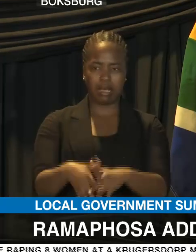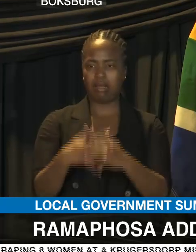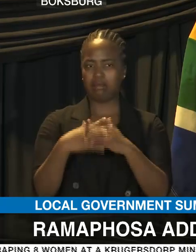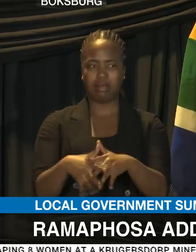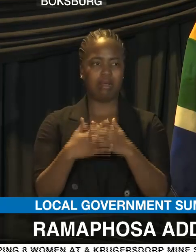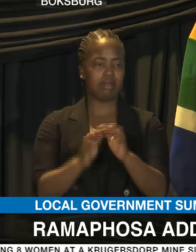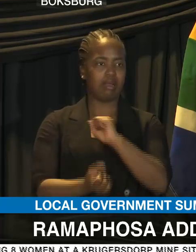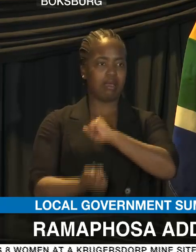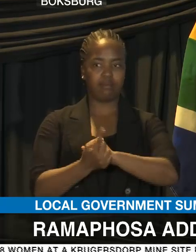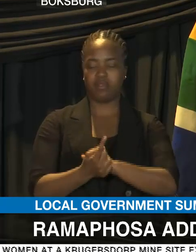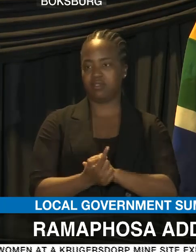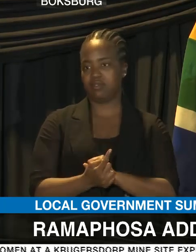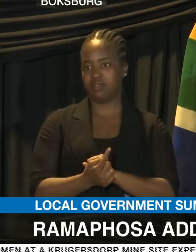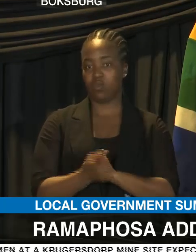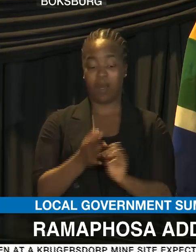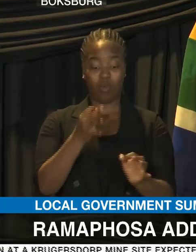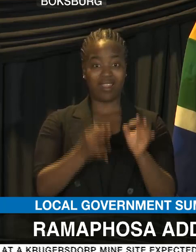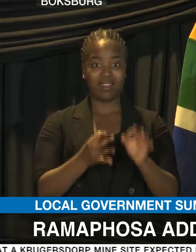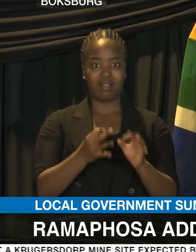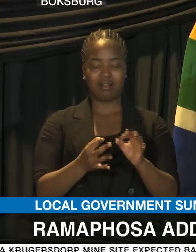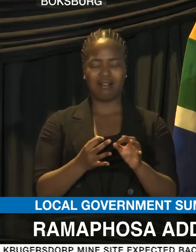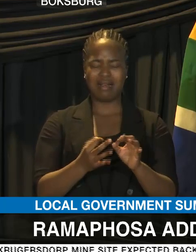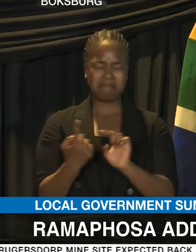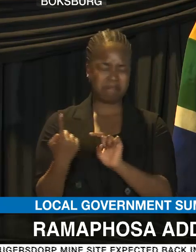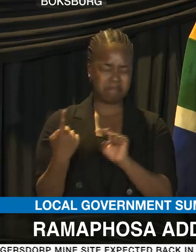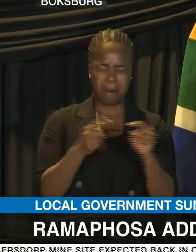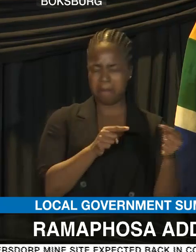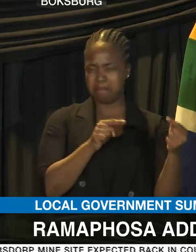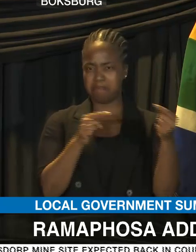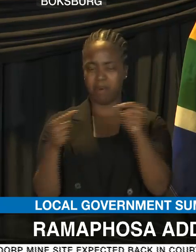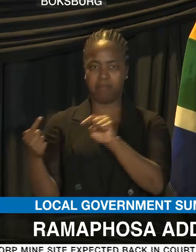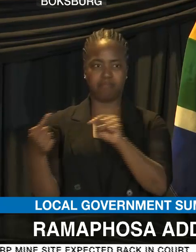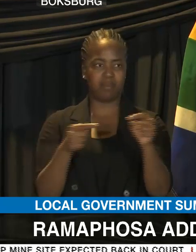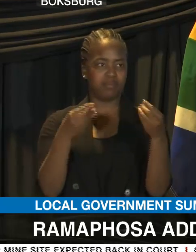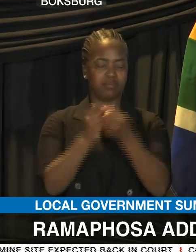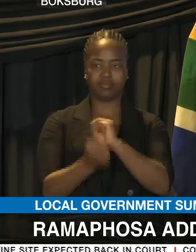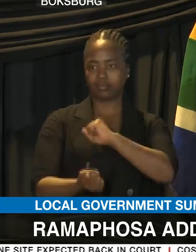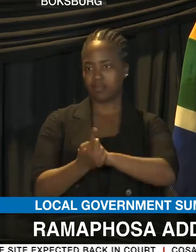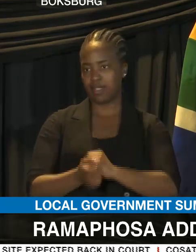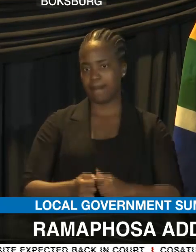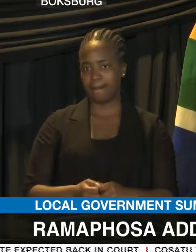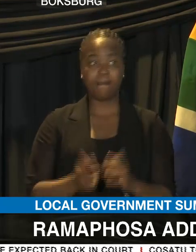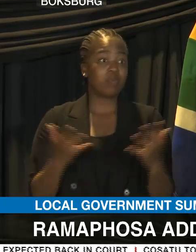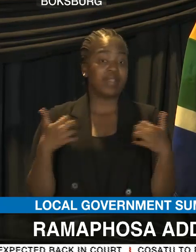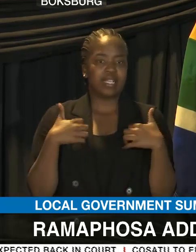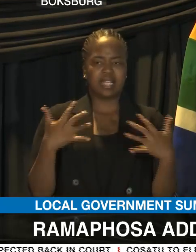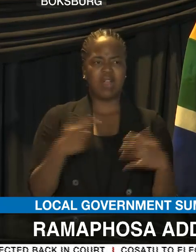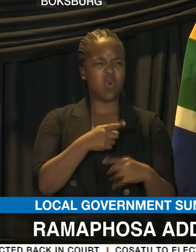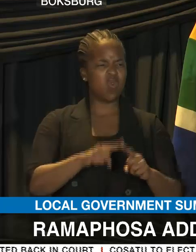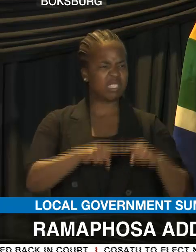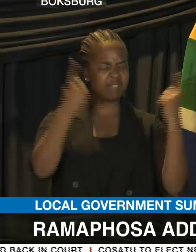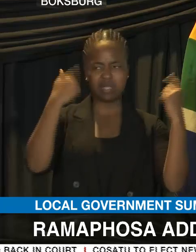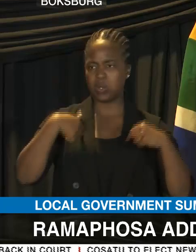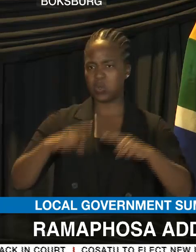political leadership have often butted heads amongst themselves, where they start differing